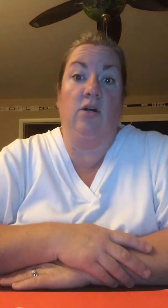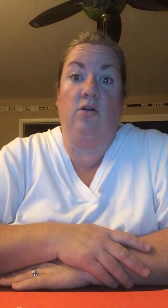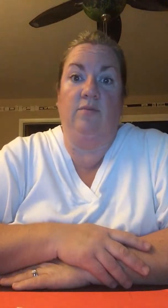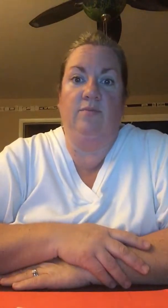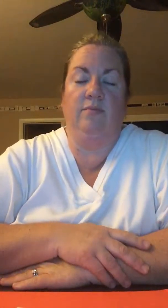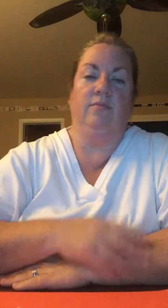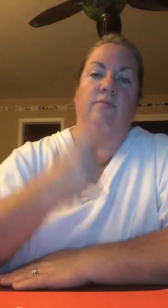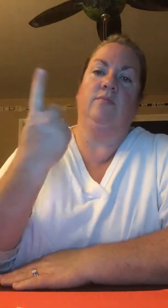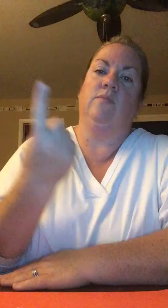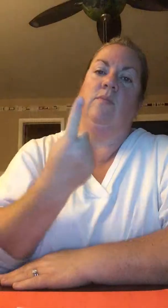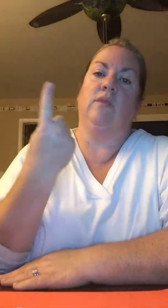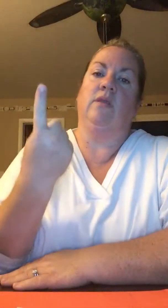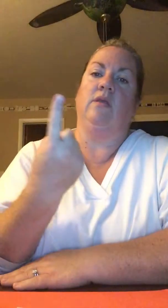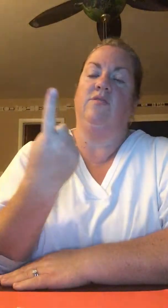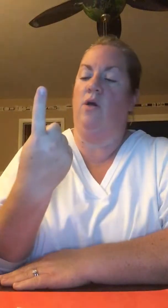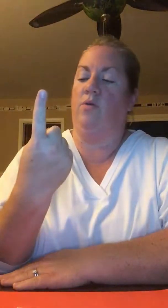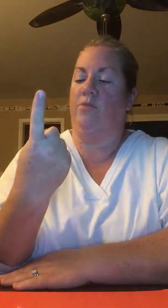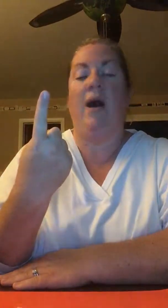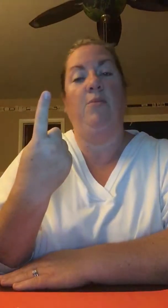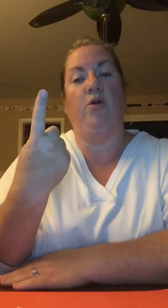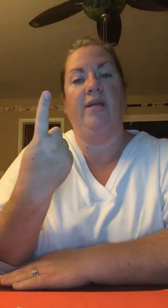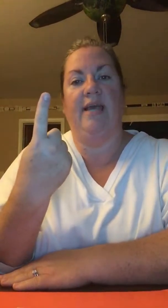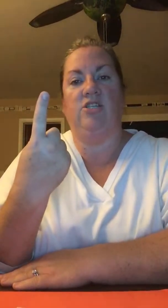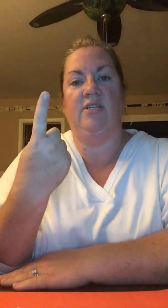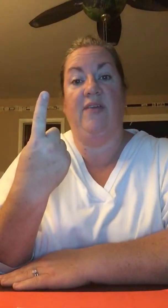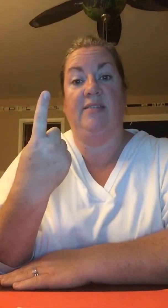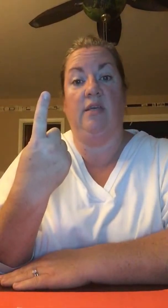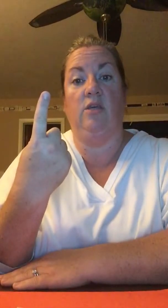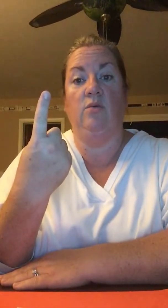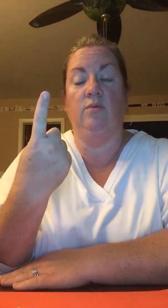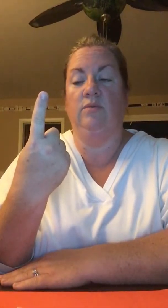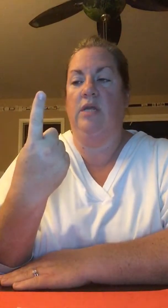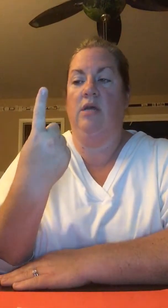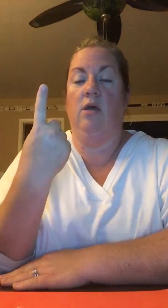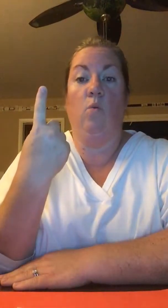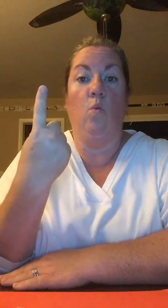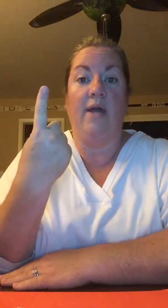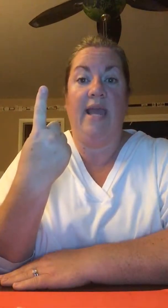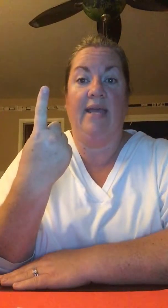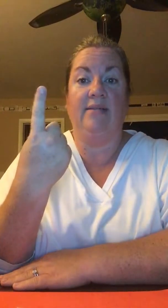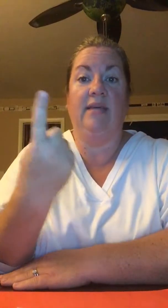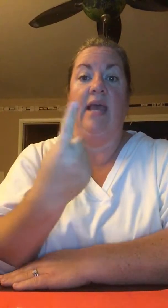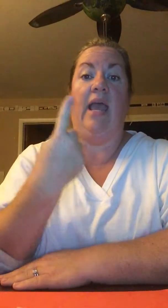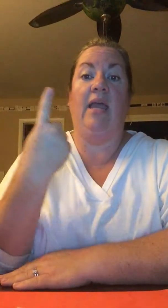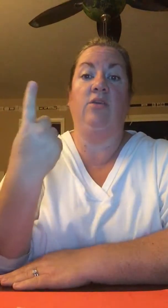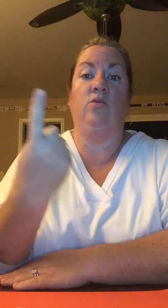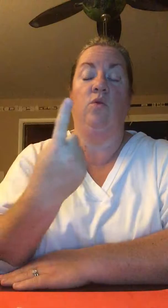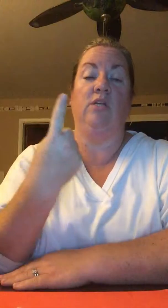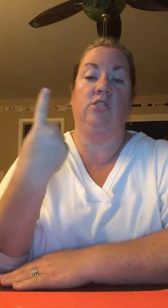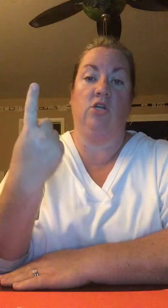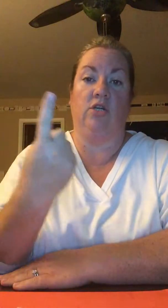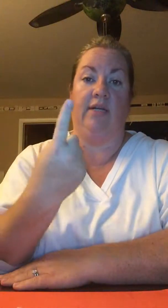Single. So your palm orientation is facing you. One hand and you circle